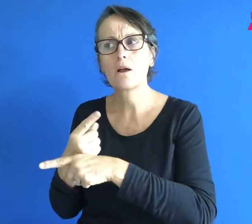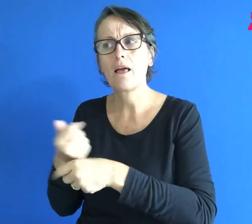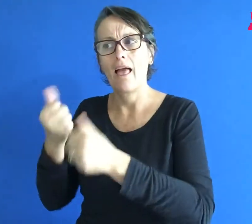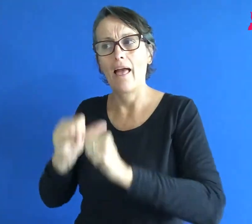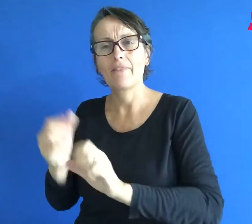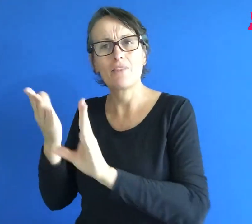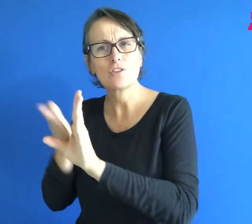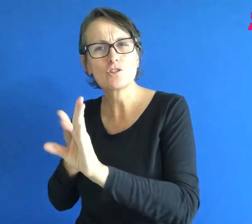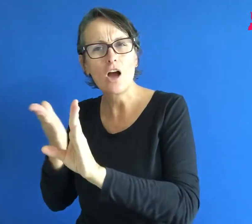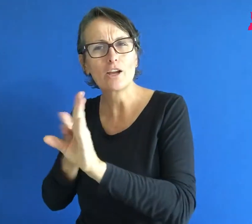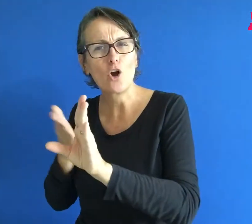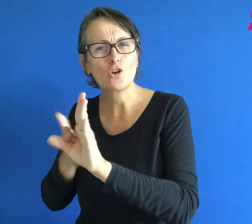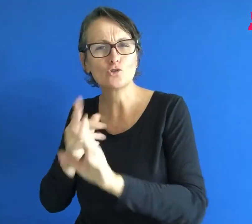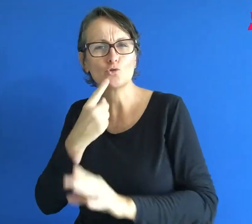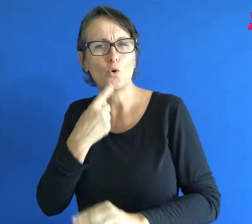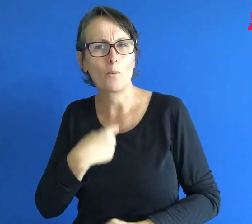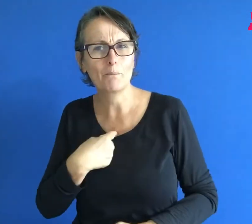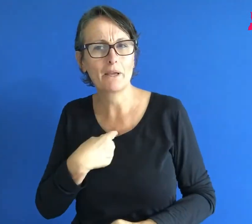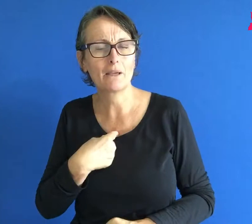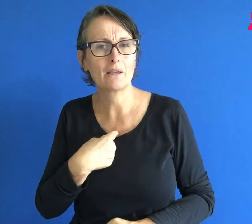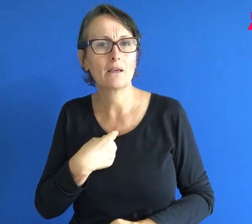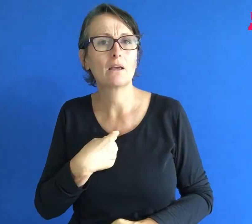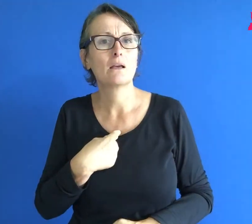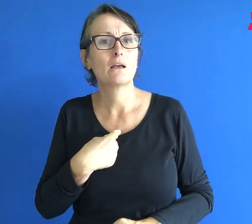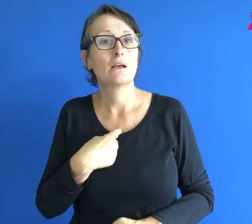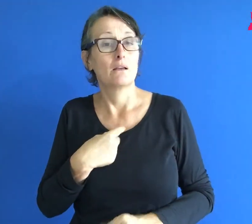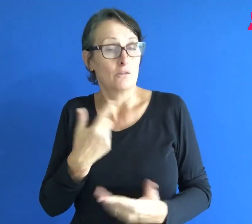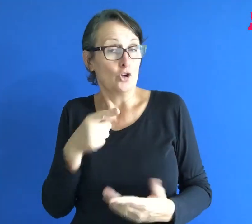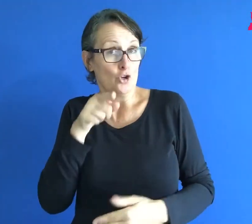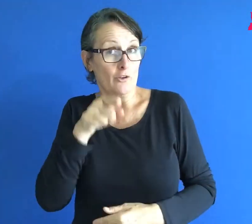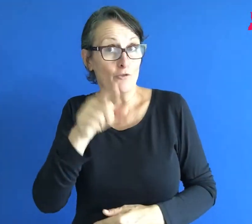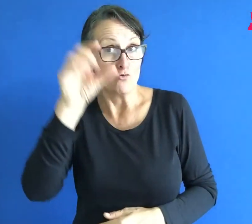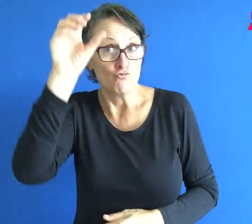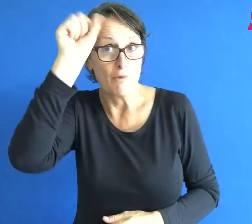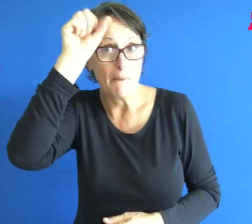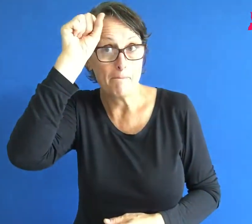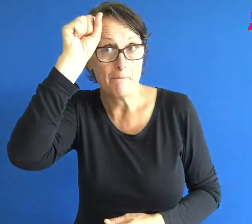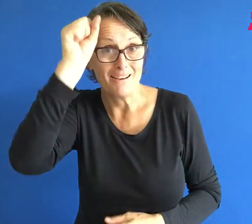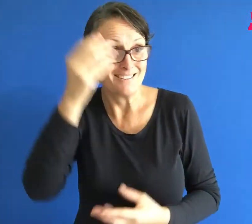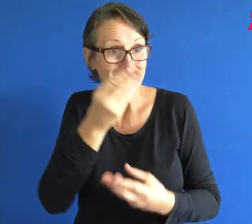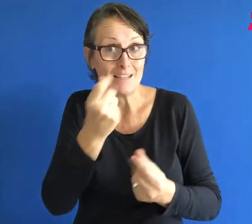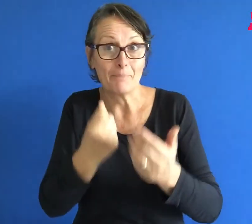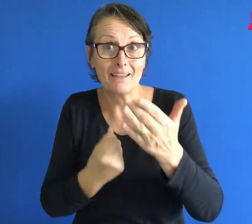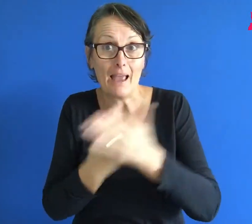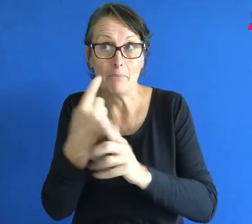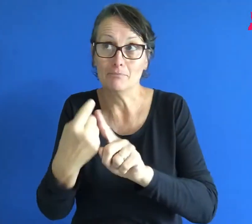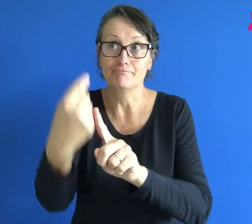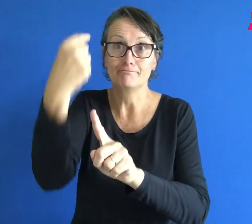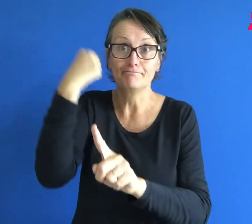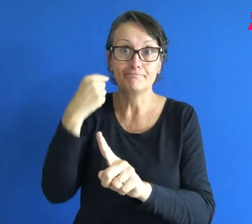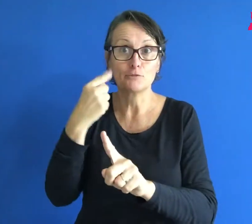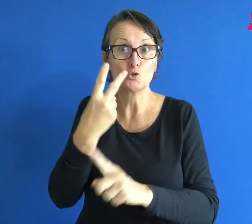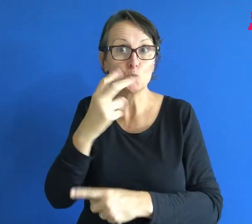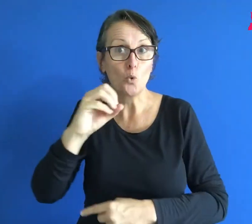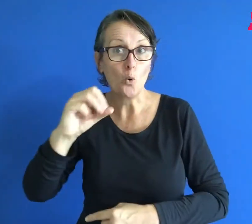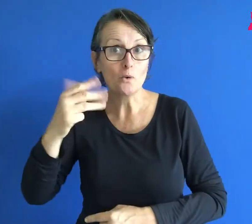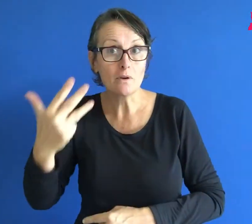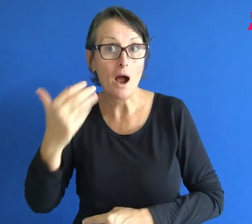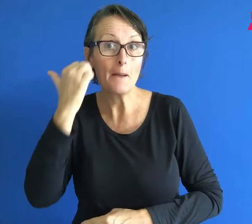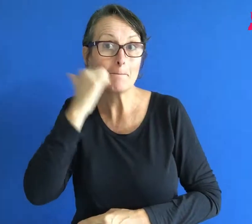like, clearly remember one of the scenes and just hold it for a period and then